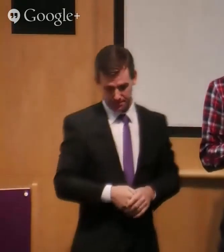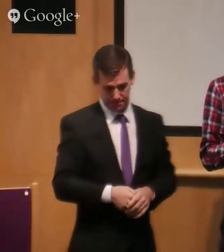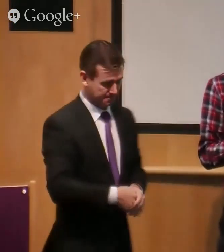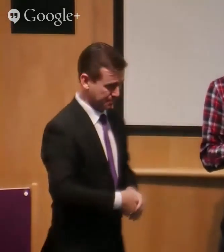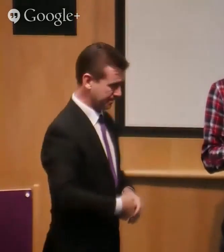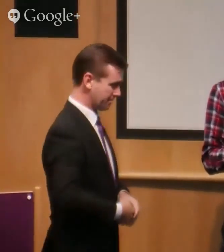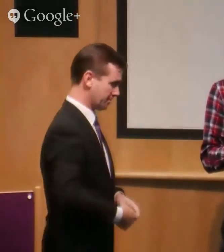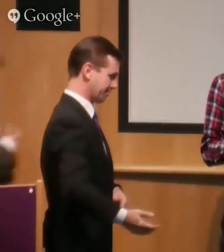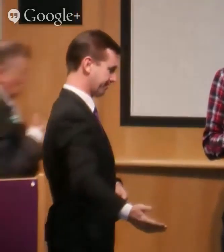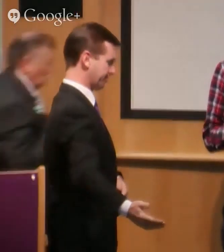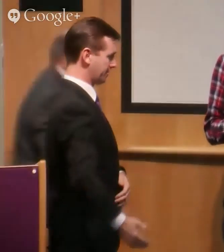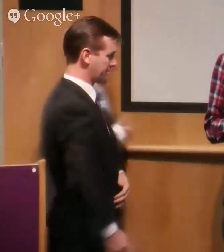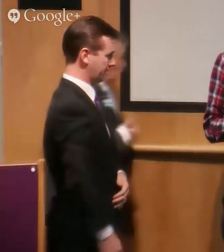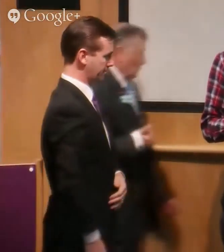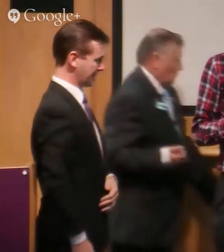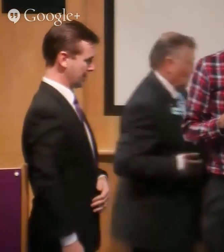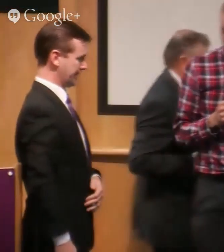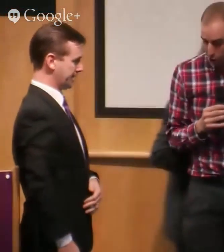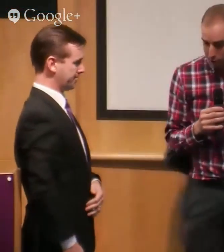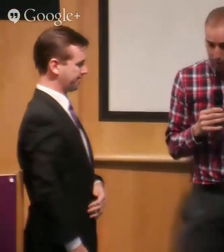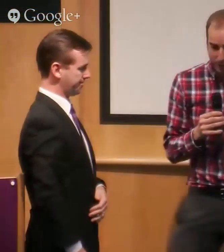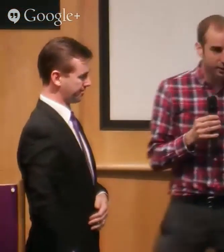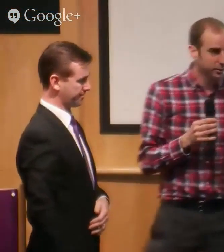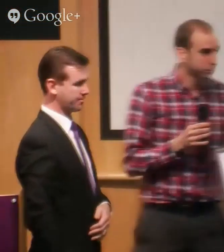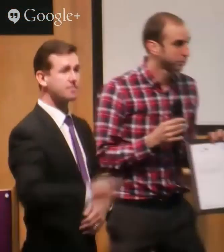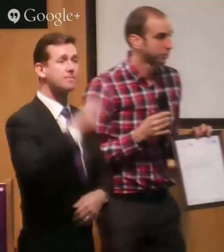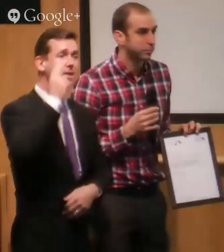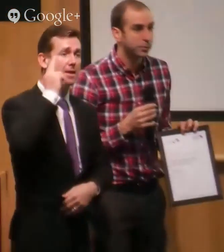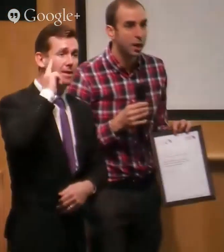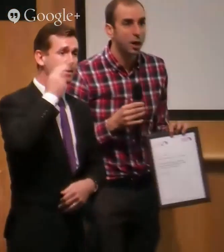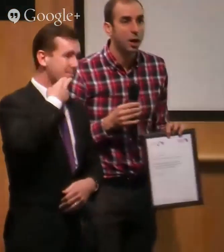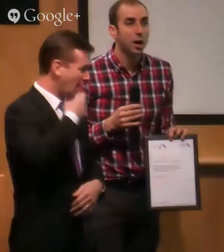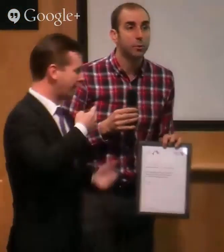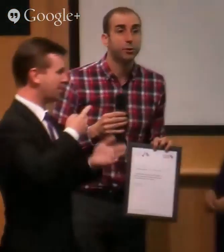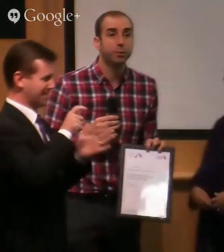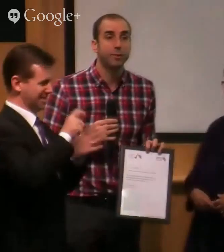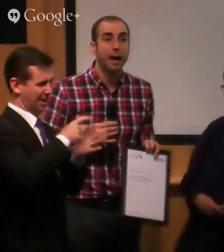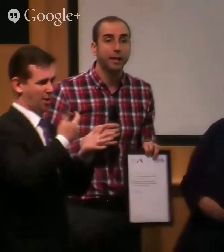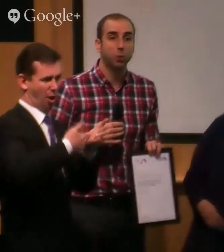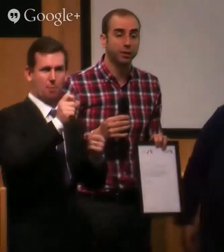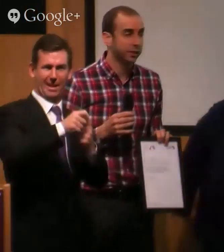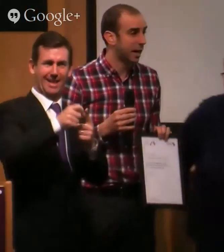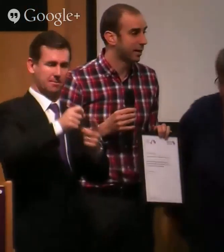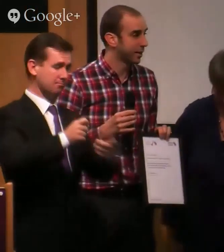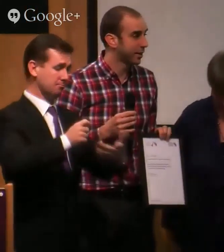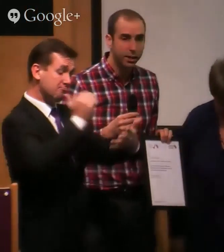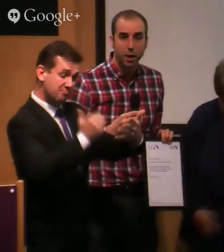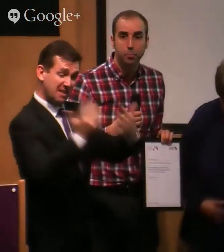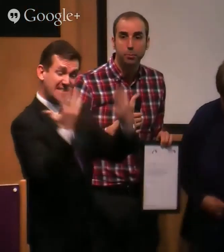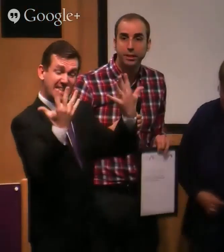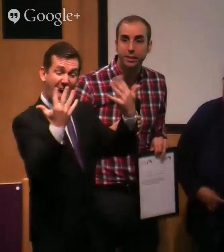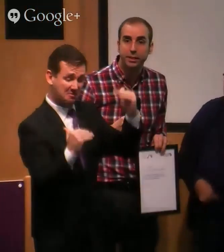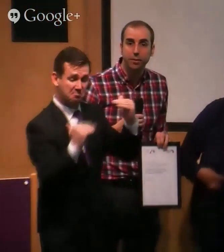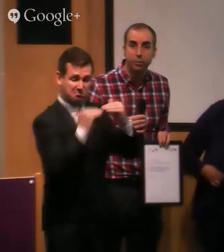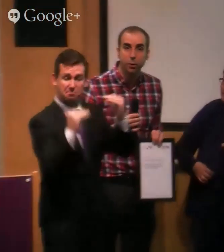the Deaf Roots and Pride project achieving our approved provider quality standard and meeting the 10 requirements